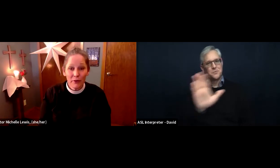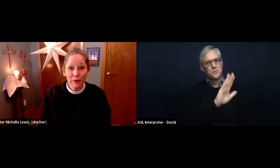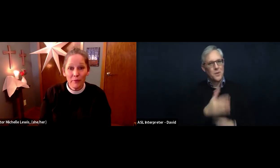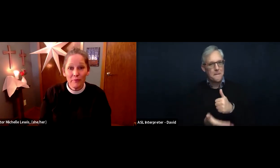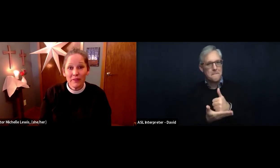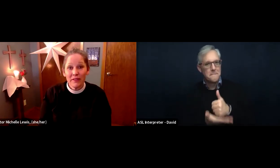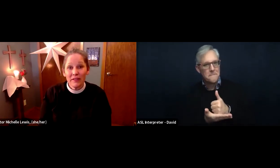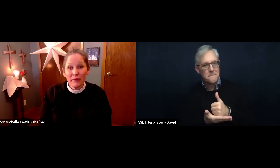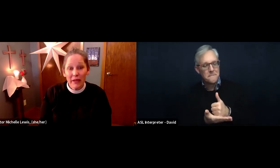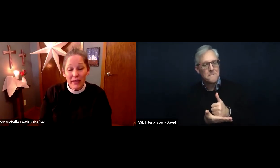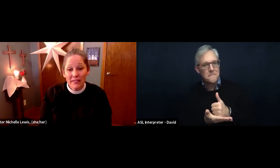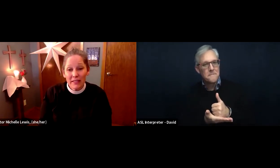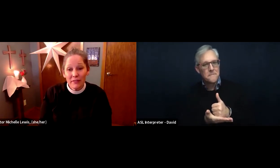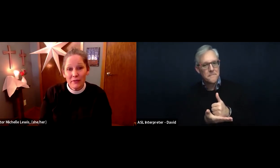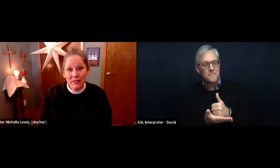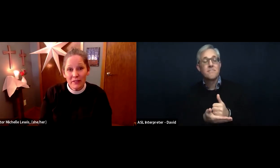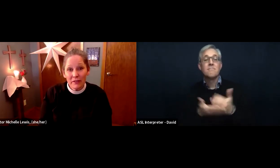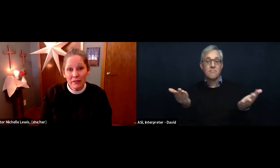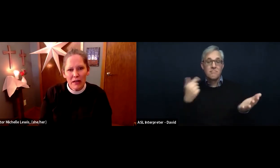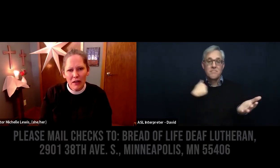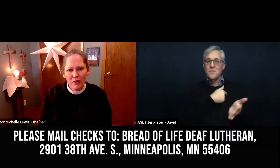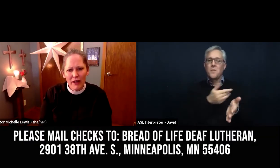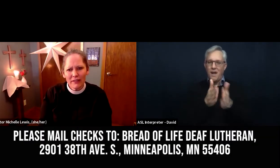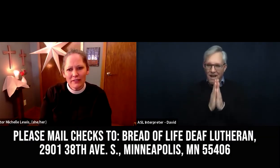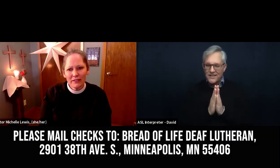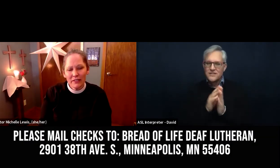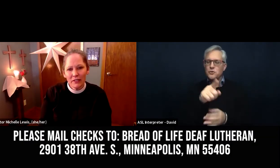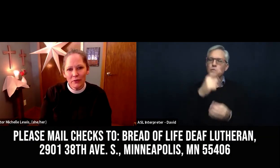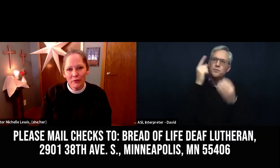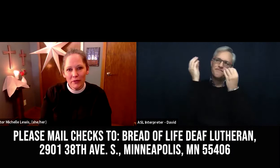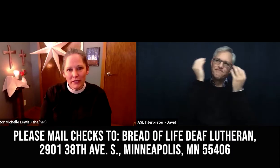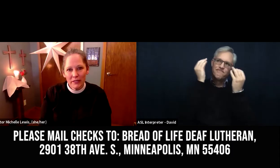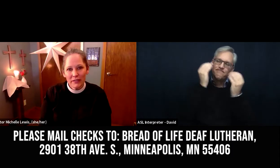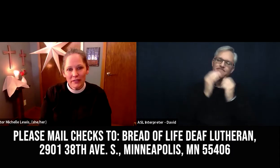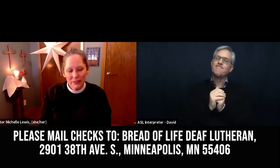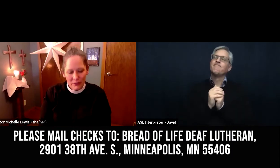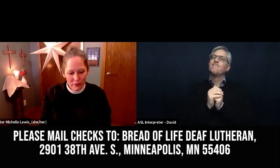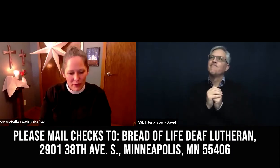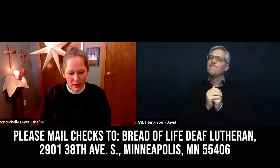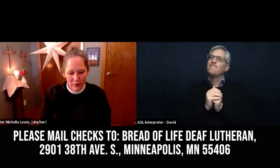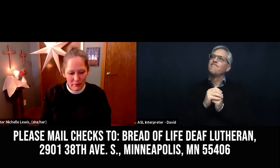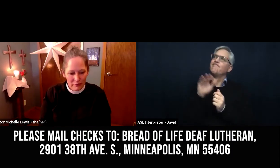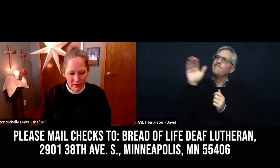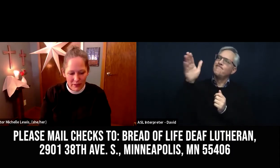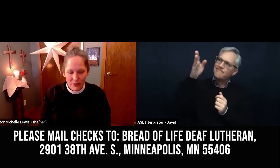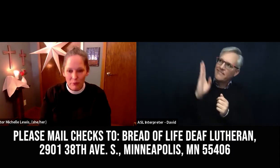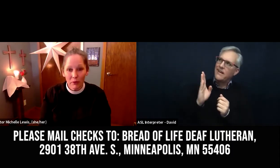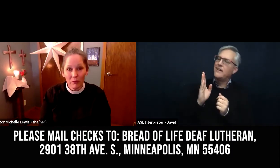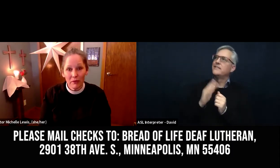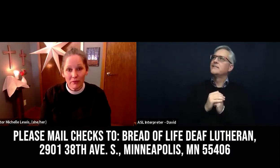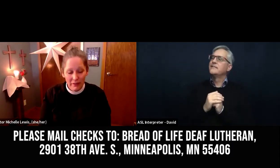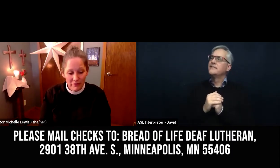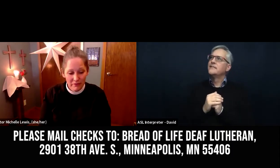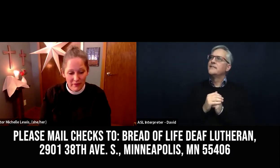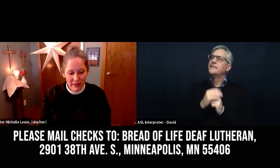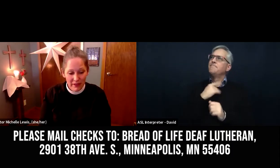So we ask that you consider how God is leading you to support Bread